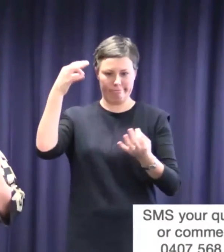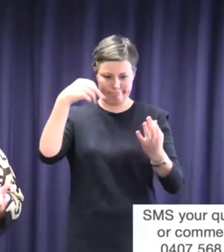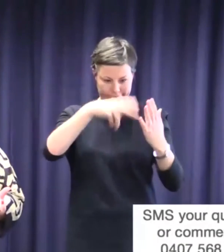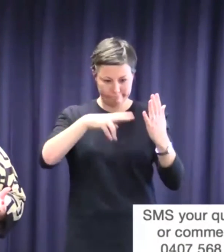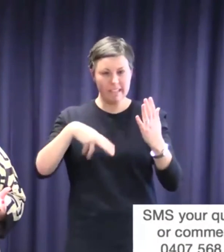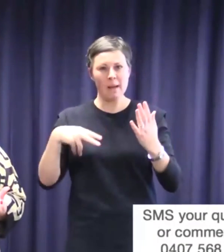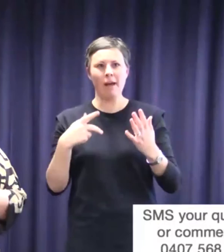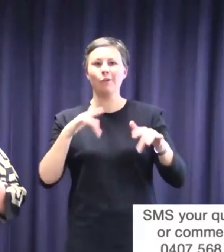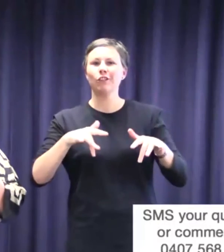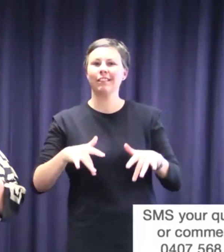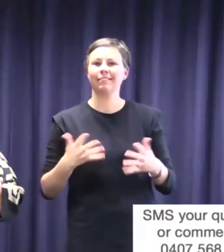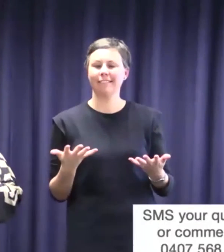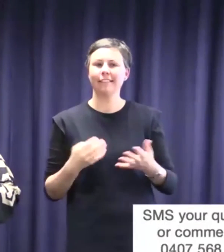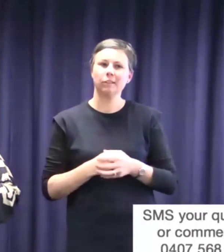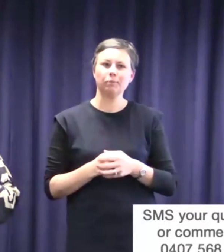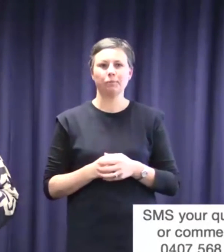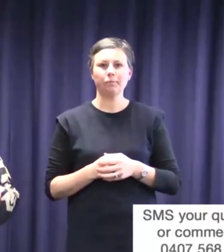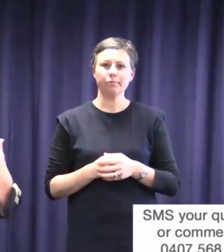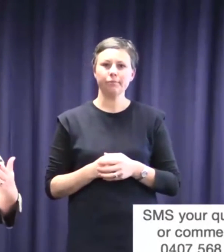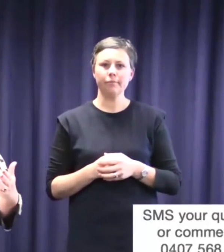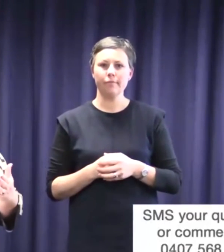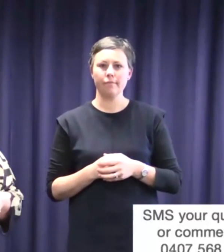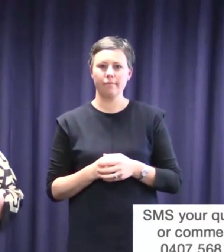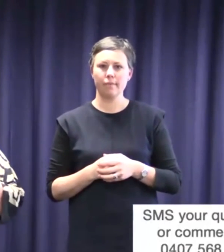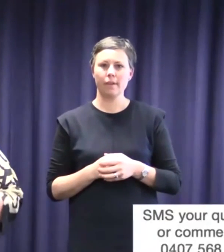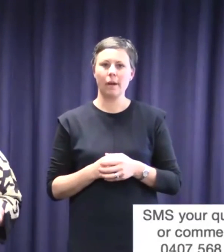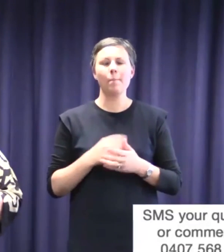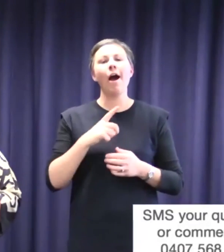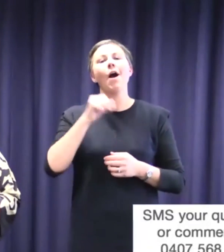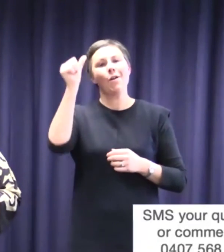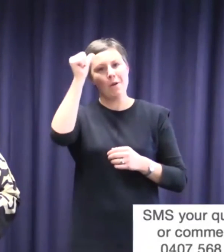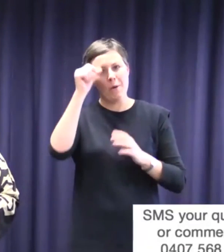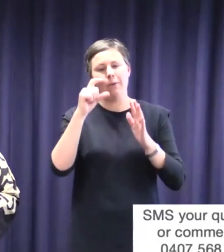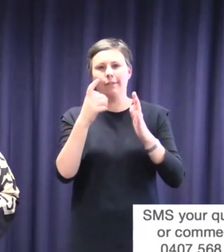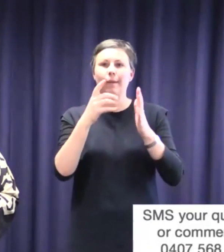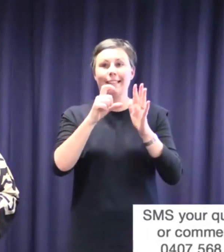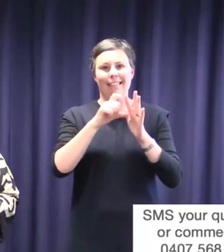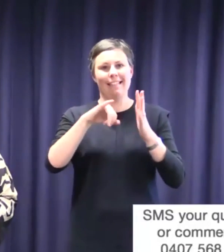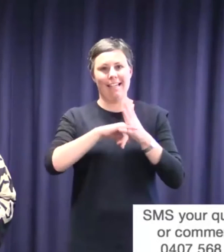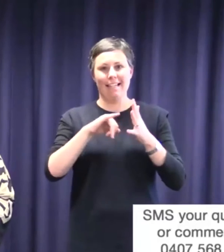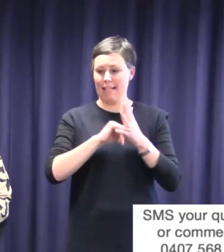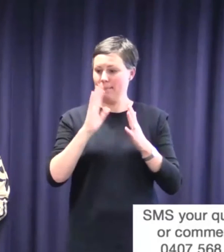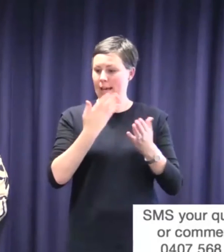They haven't really done that, but in their defence, they have given me